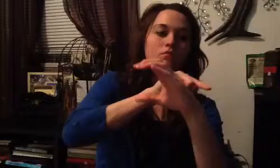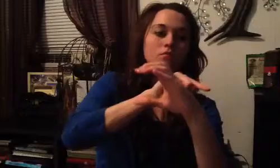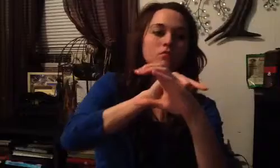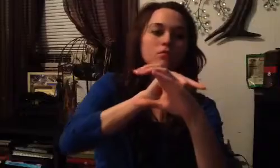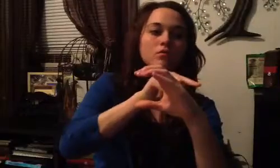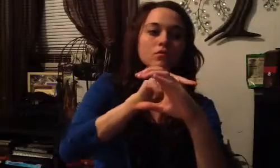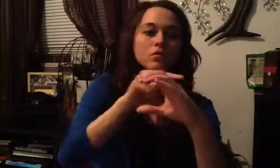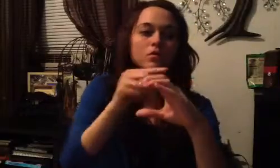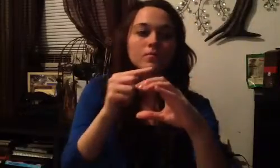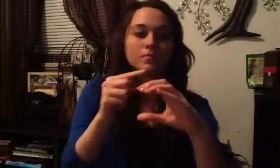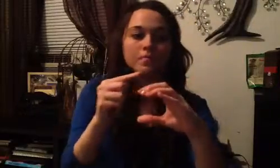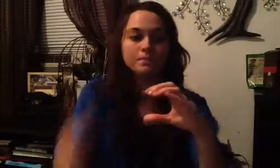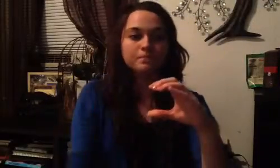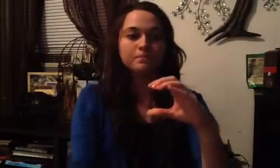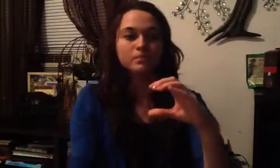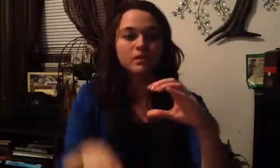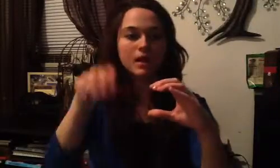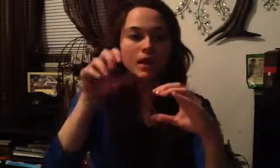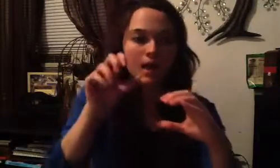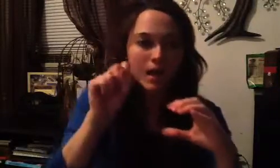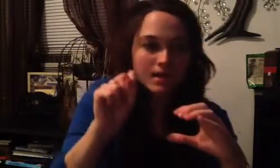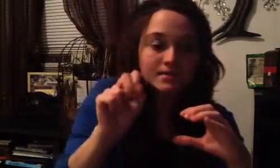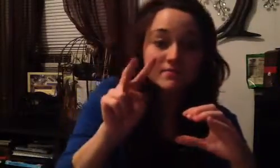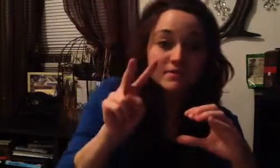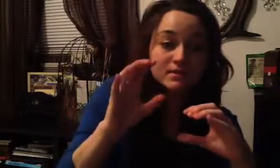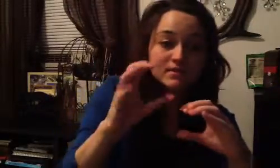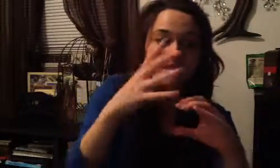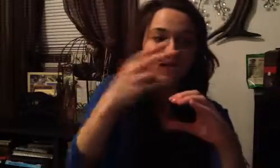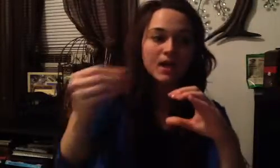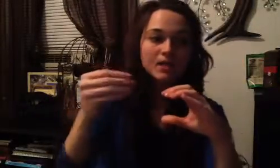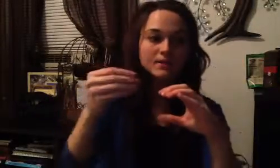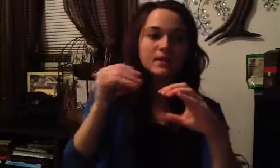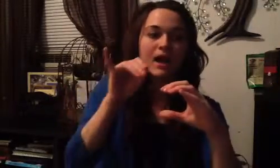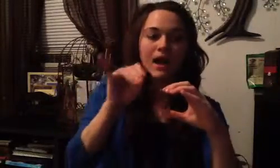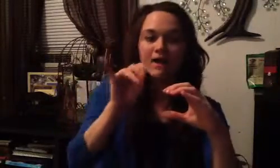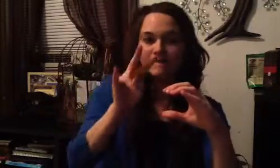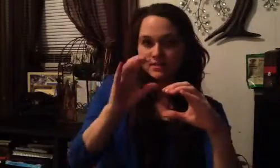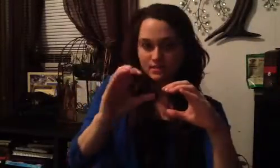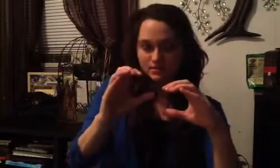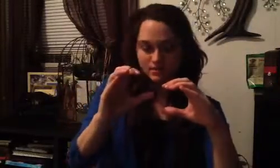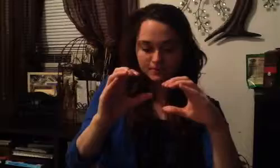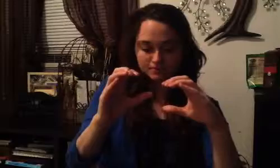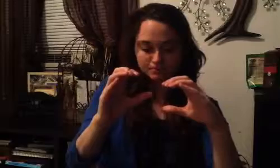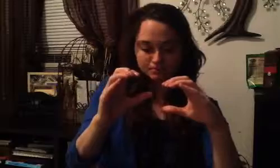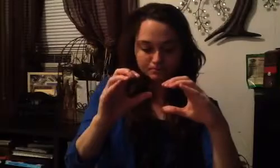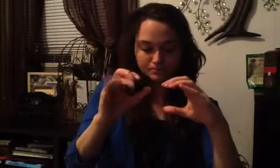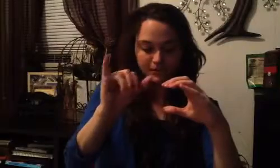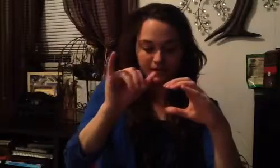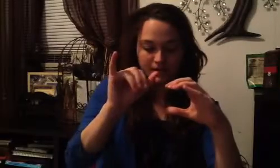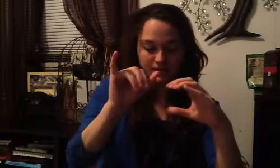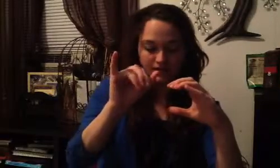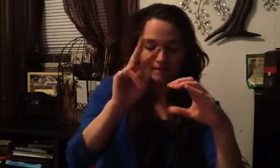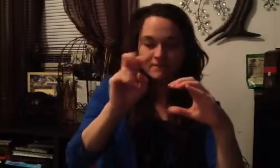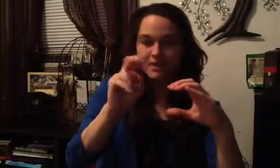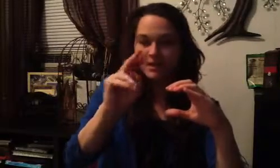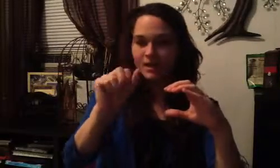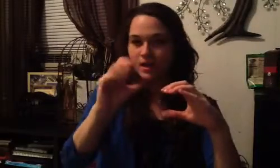that don't carry oxygen are going to be pulled into the right atrium. The pressure builds up in that right atrium, and